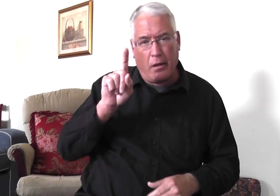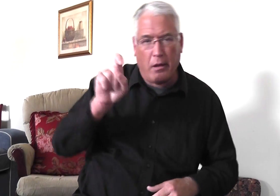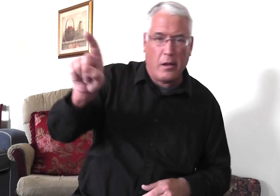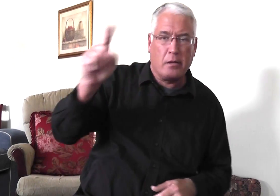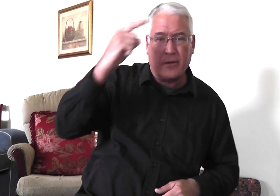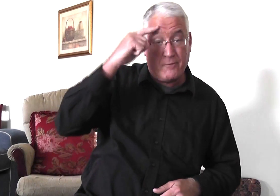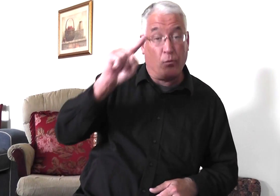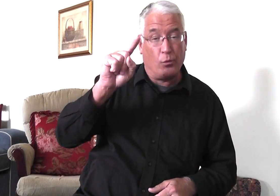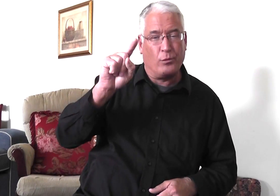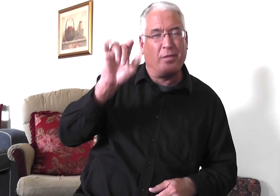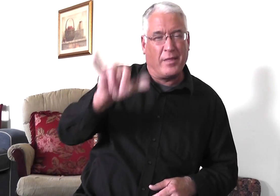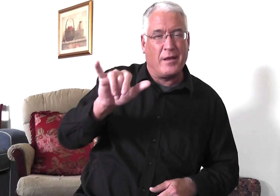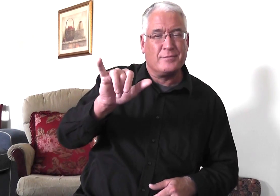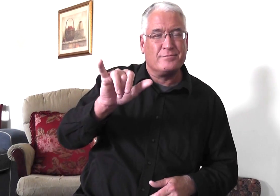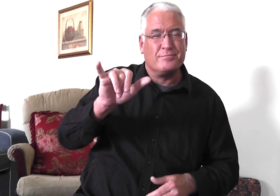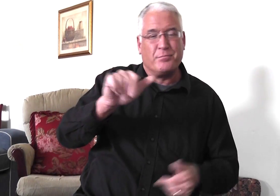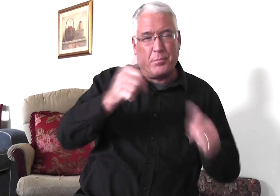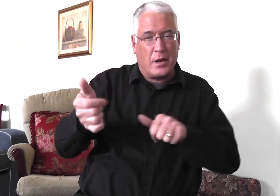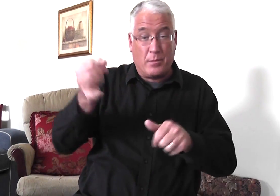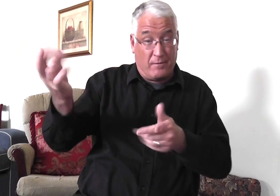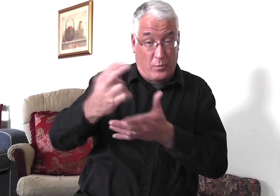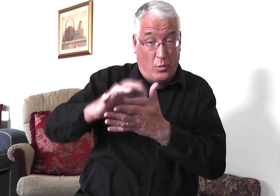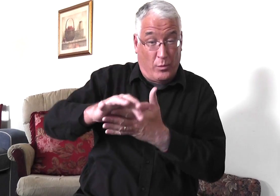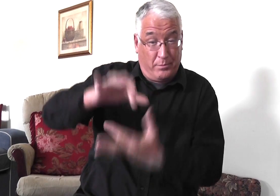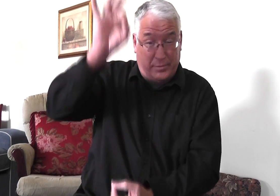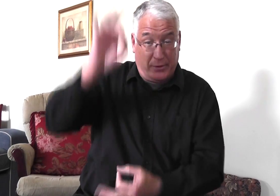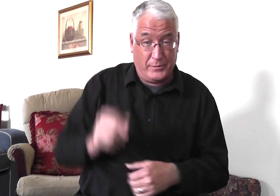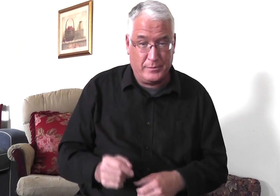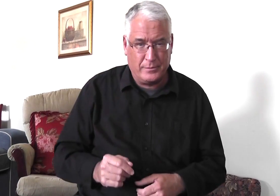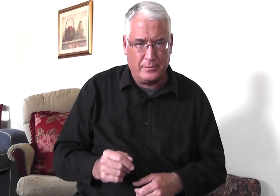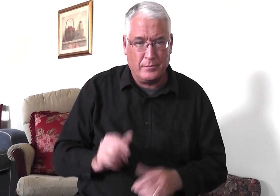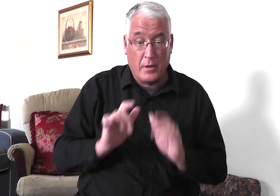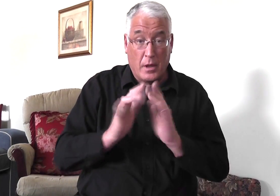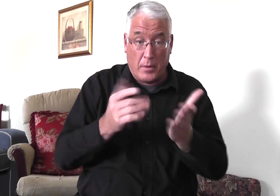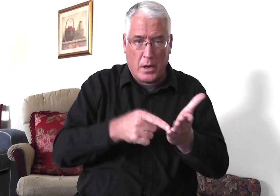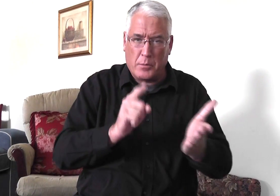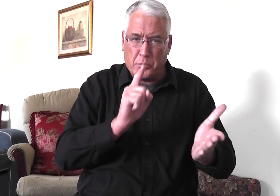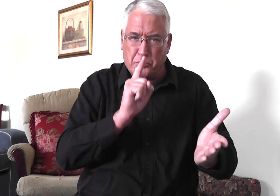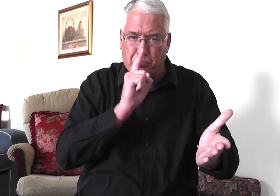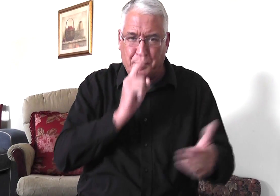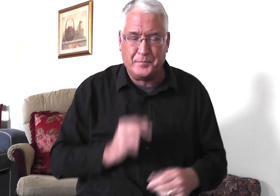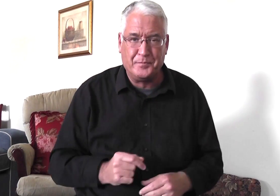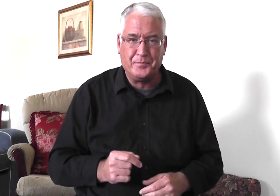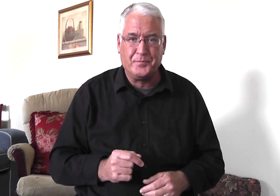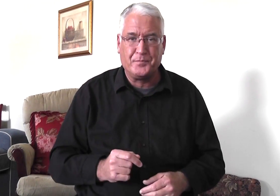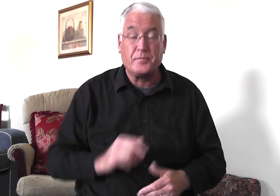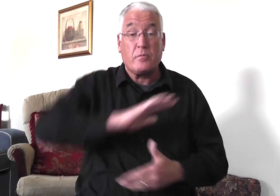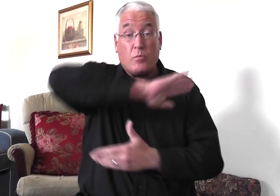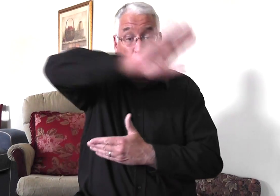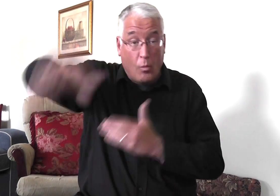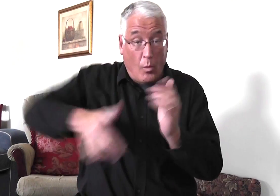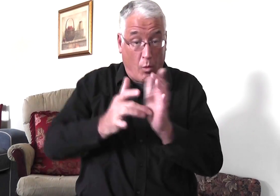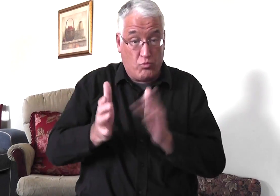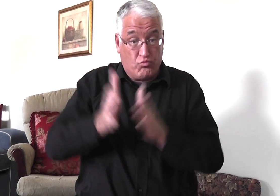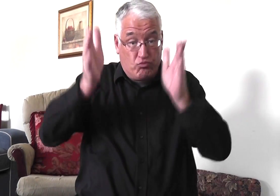a person needing to ask for baptism of the Holy Spirit. The Bible says nothing about that.